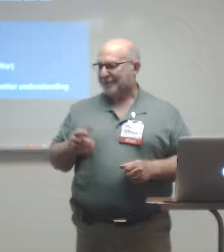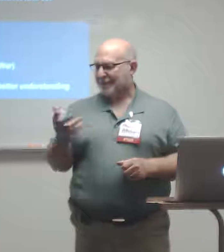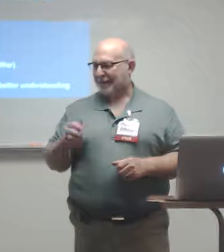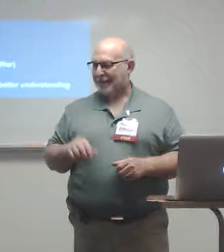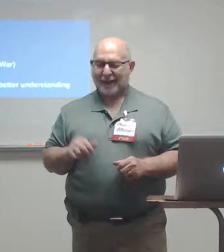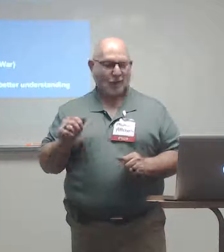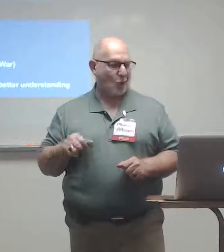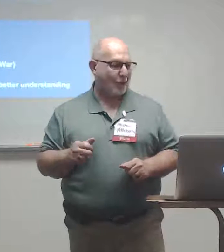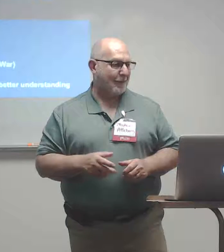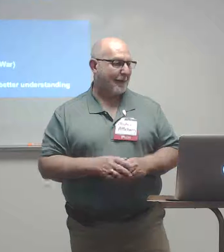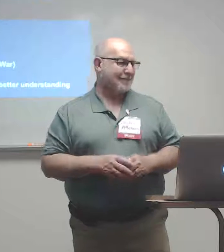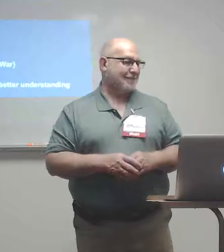I go on that.